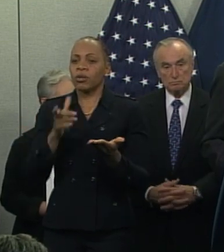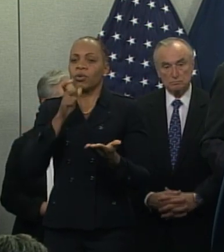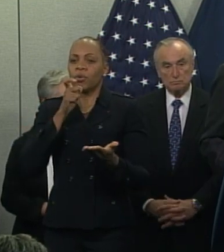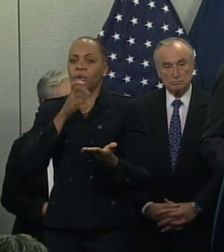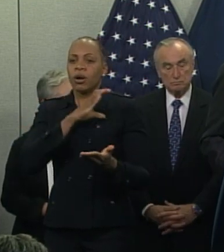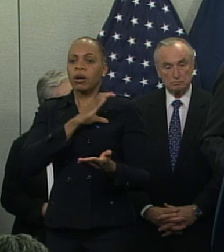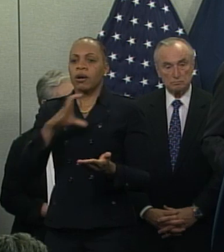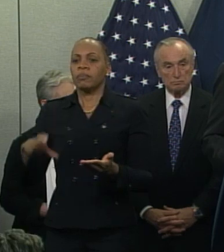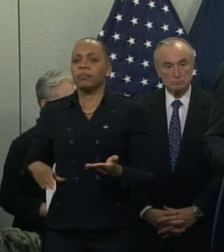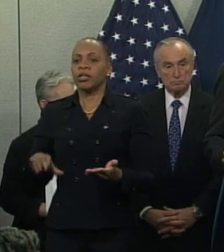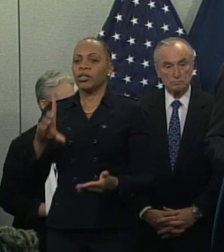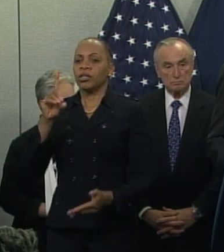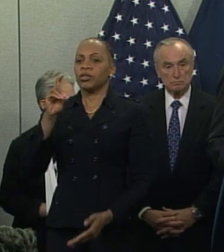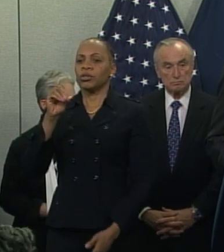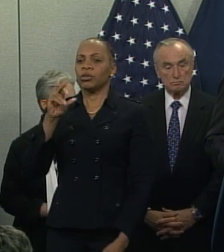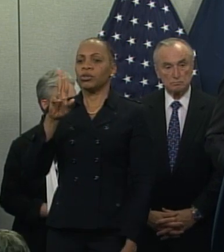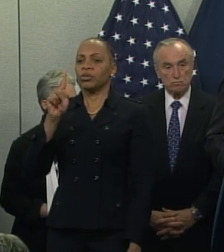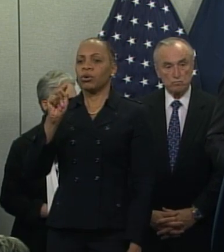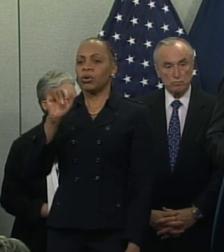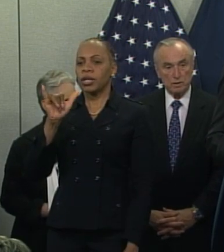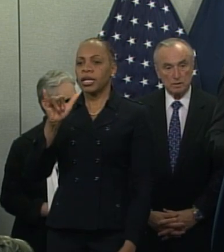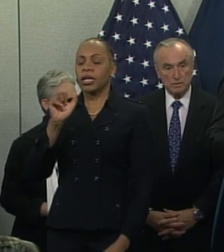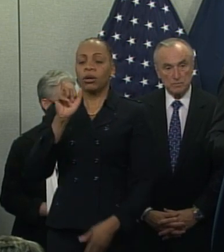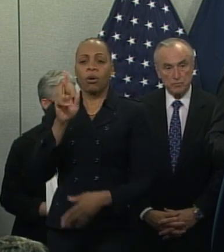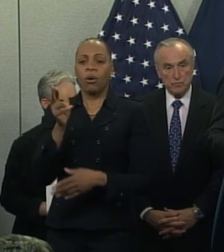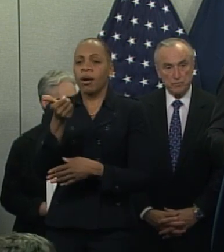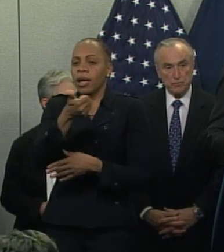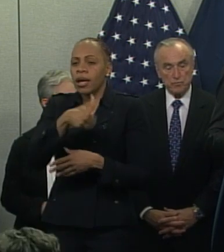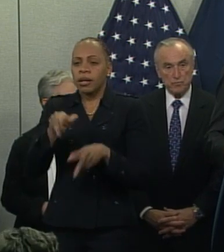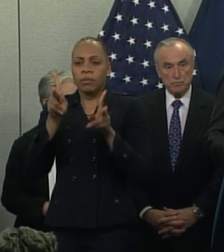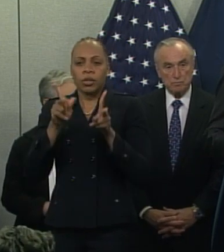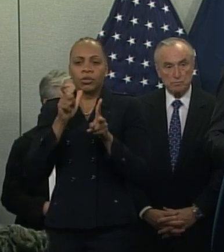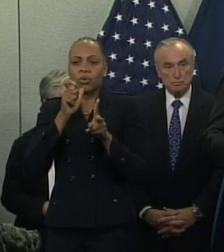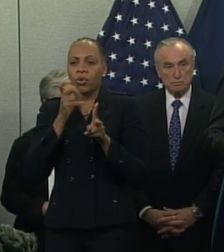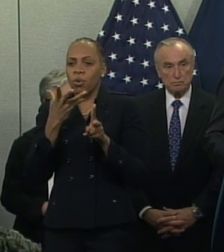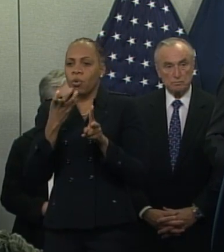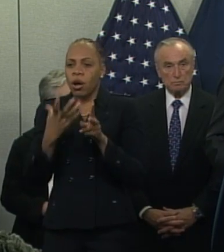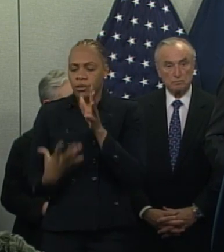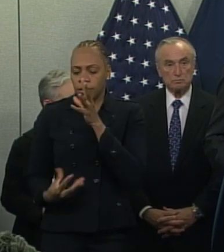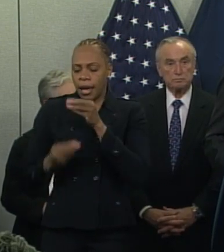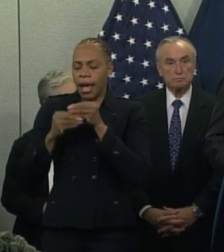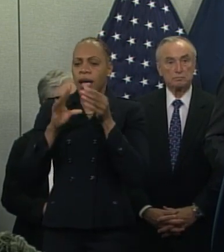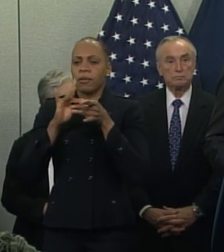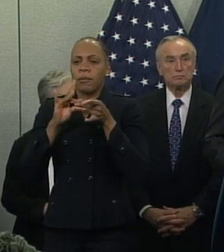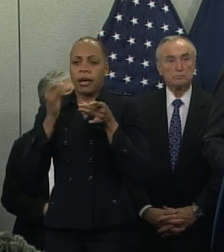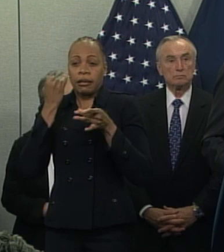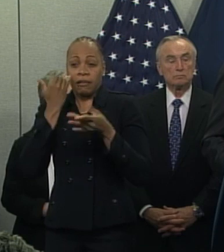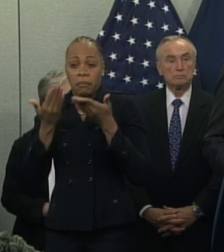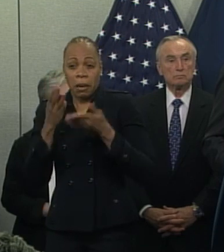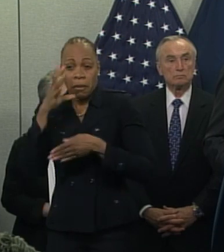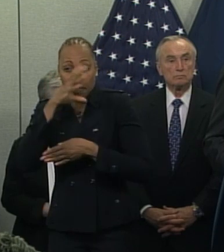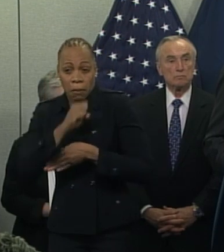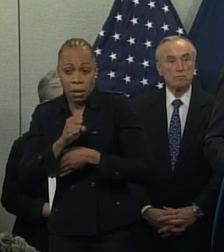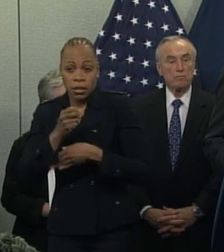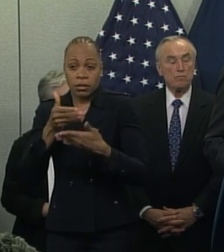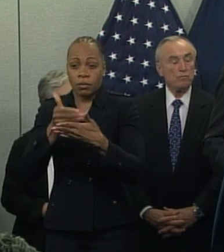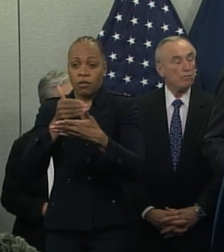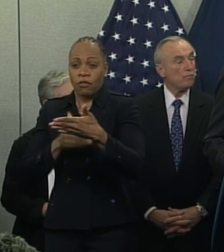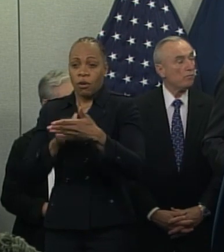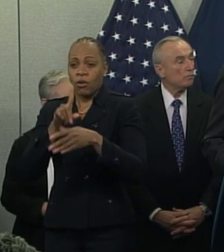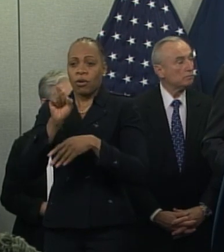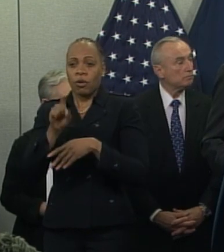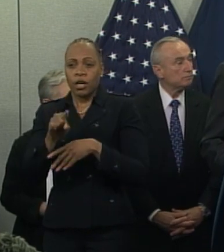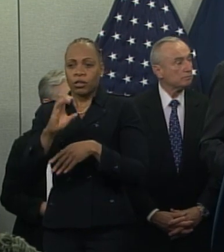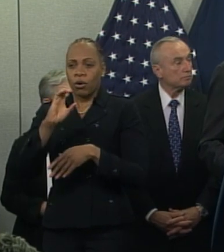Commissioner Doherty or any other, or Commissioner Bruno, anyone who has something that I might have missed that we should add before questions, or to Chancellor